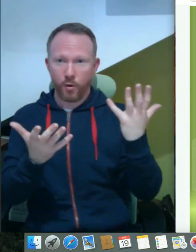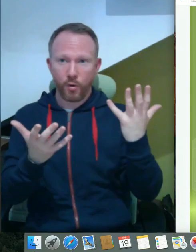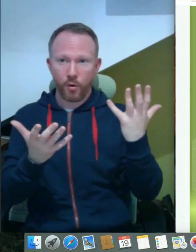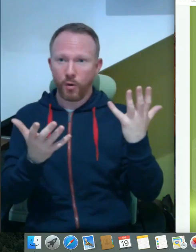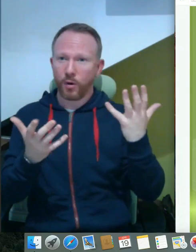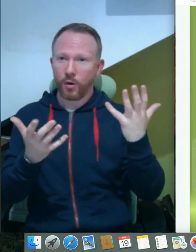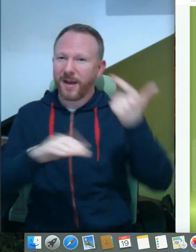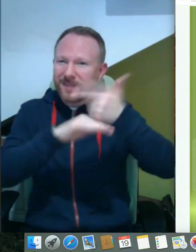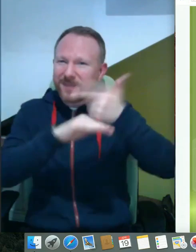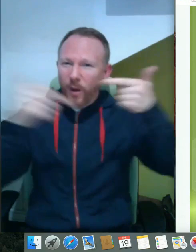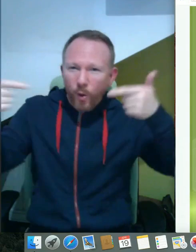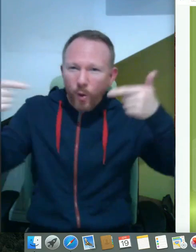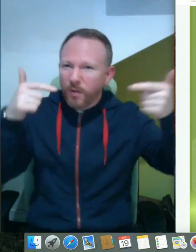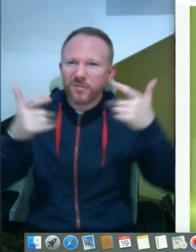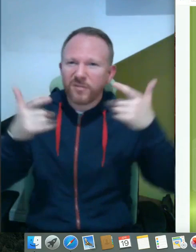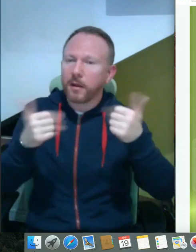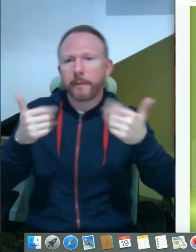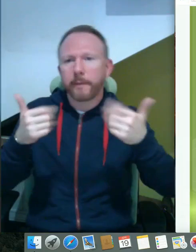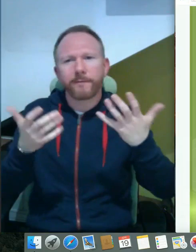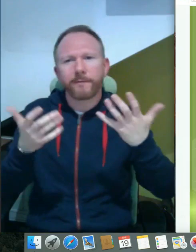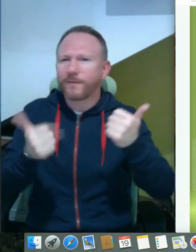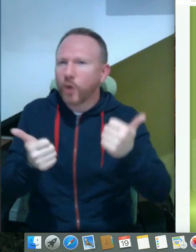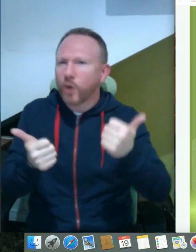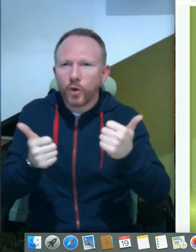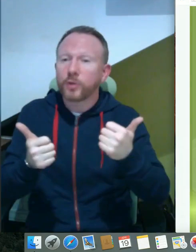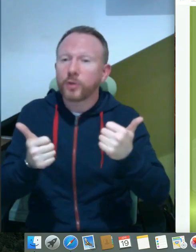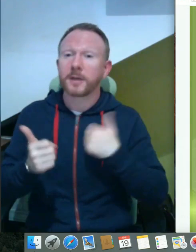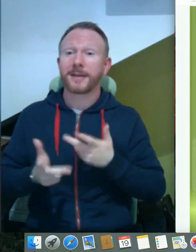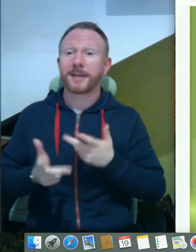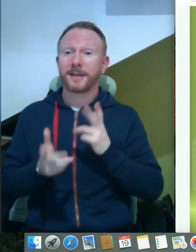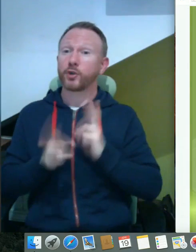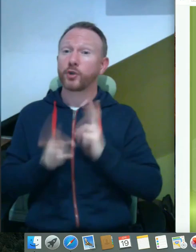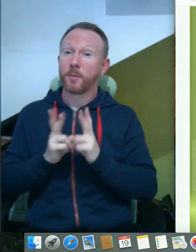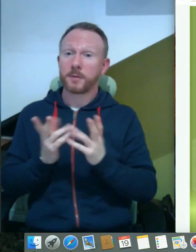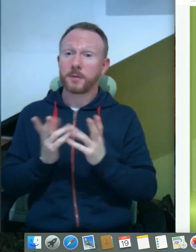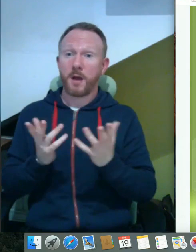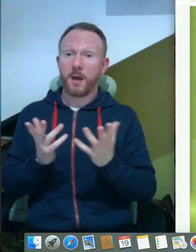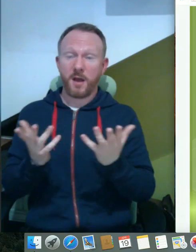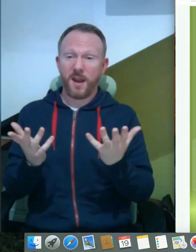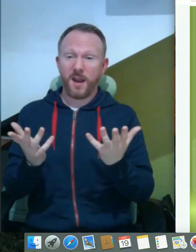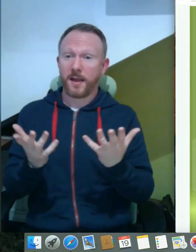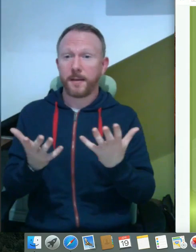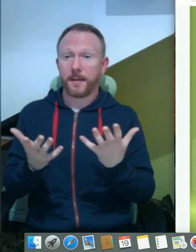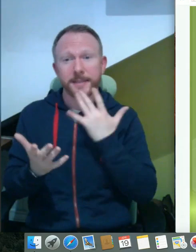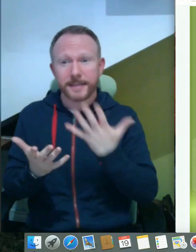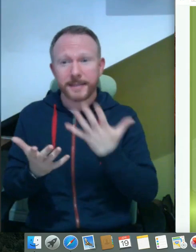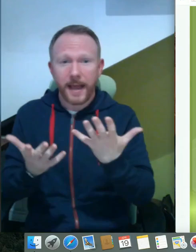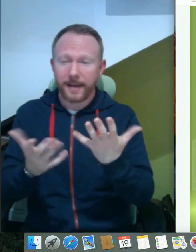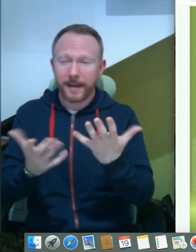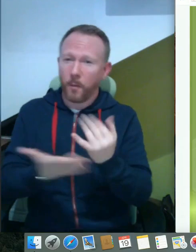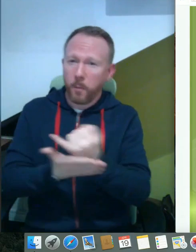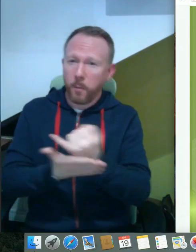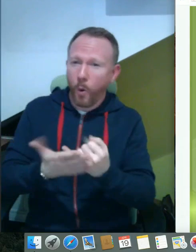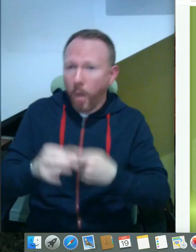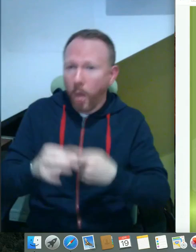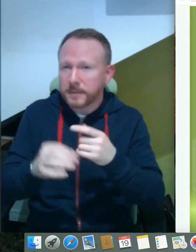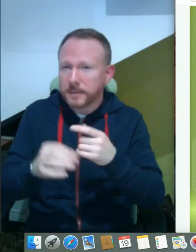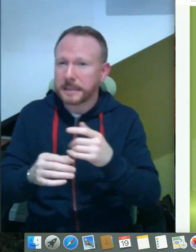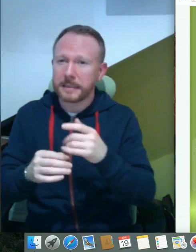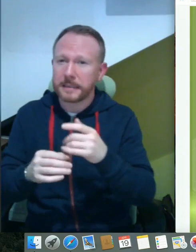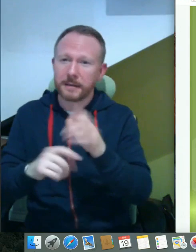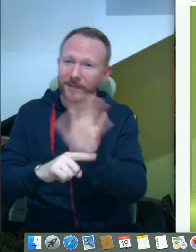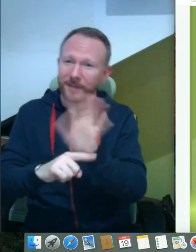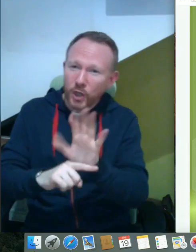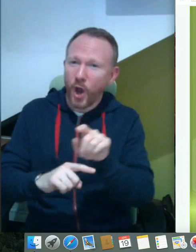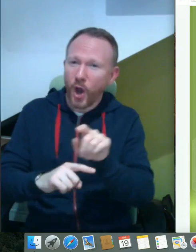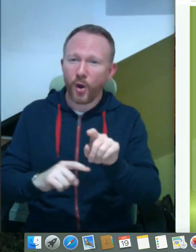their interpretation? Good question. I don't have the answer. You don't have the answer, yeah. No, it's a fair